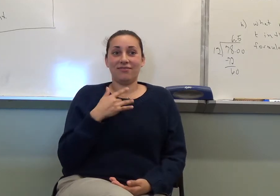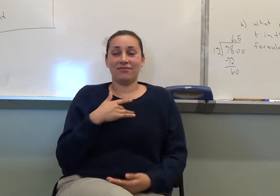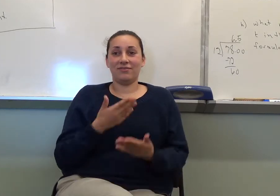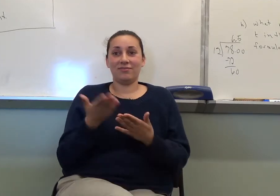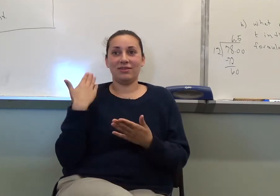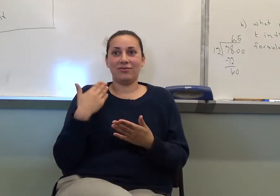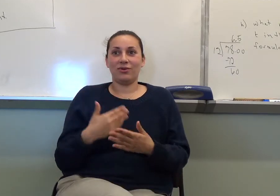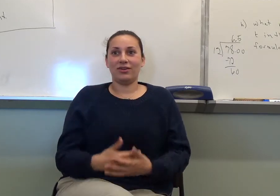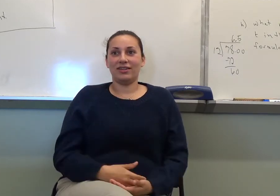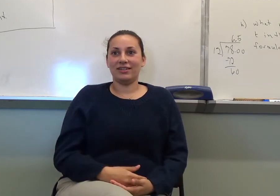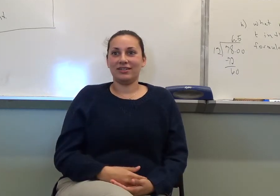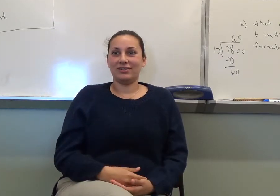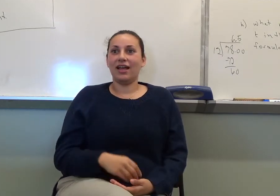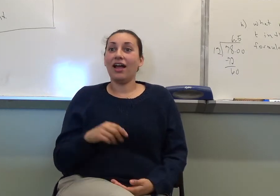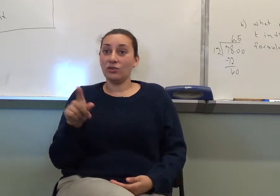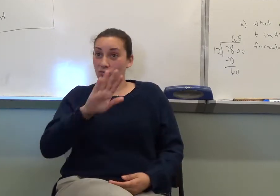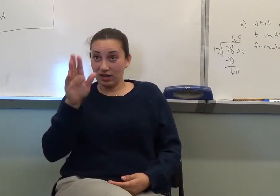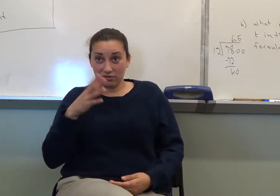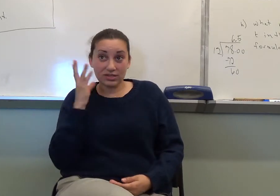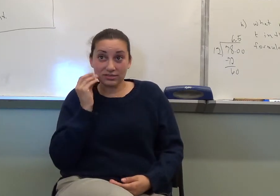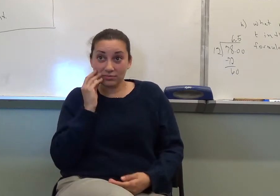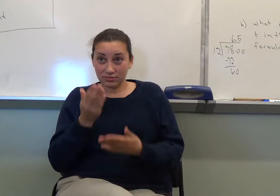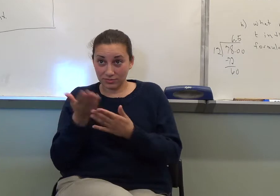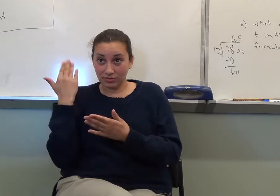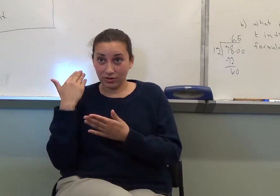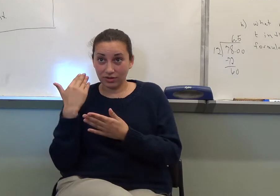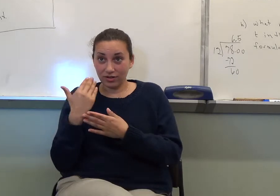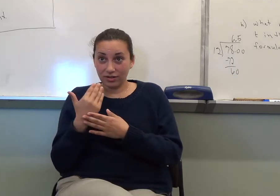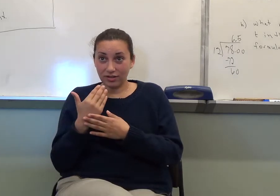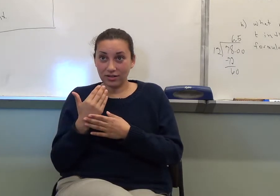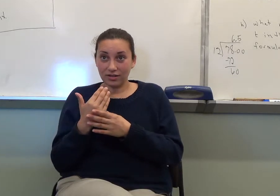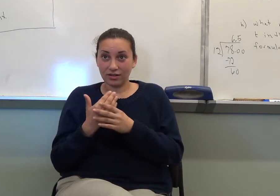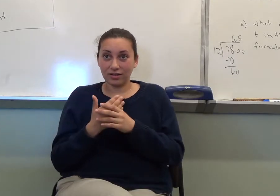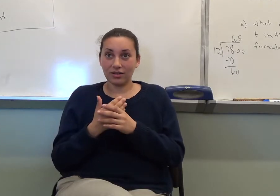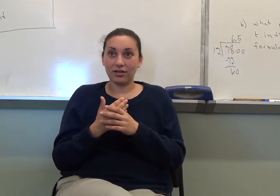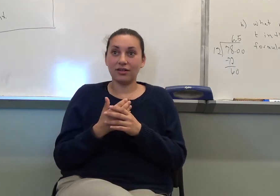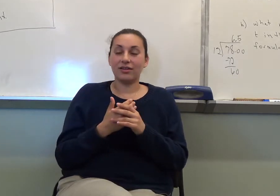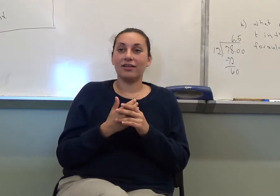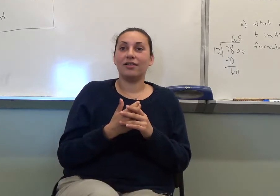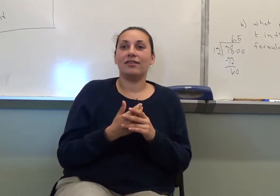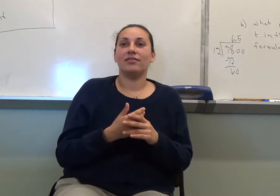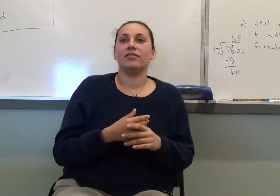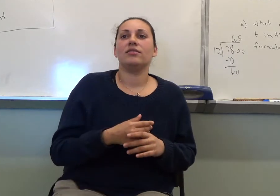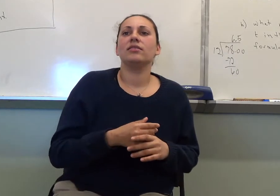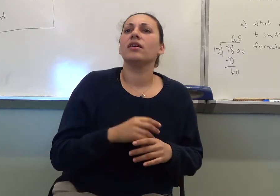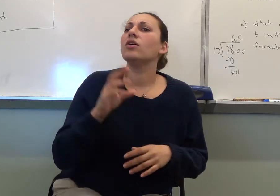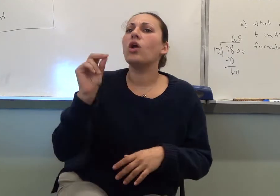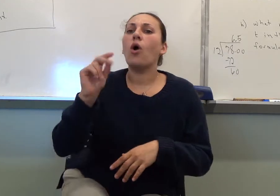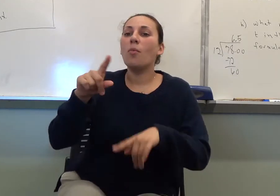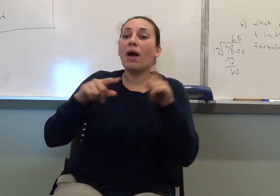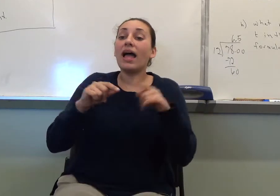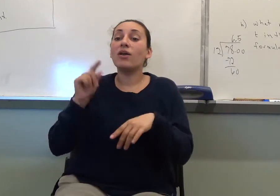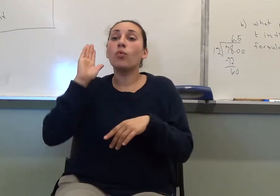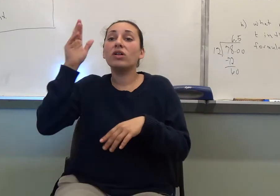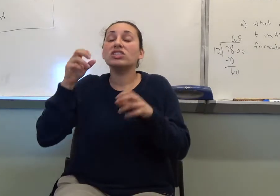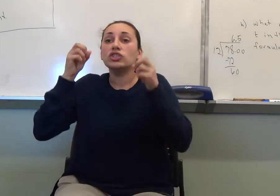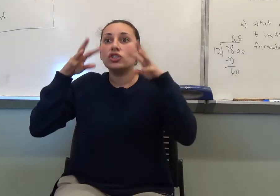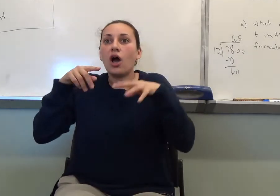bigger as you go along. So the total amount in the account at the end of 3 years here, we see